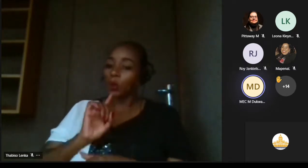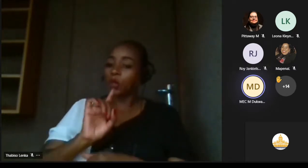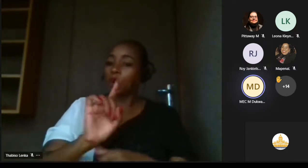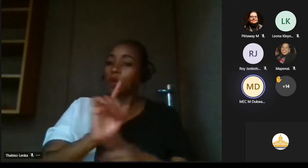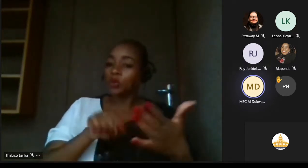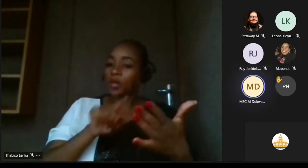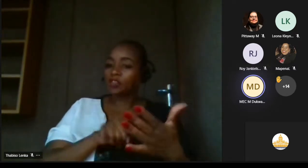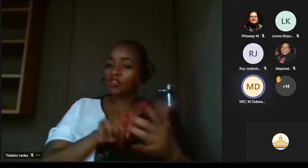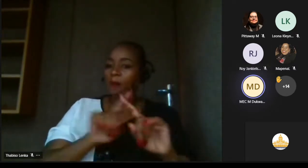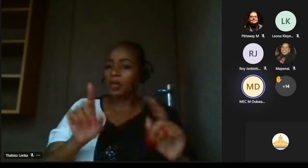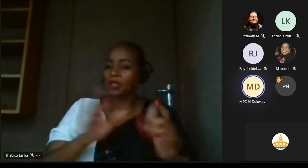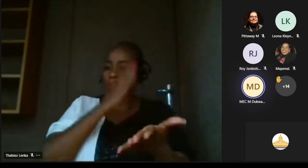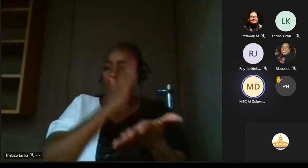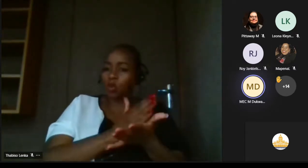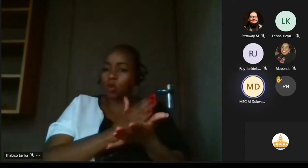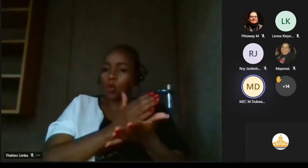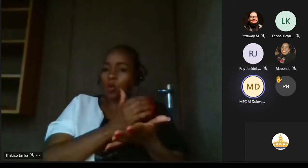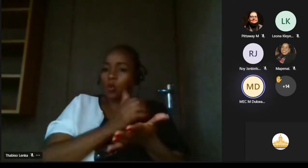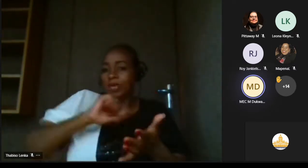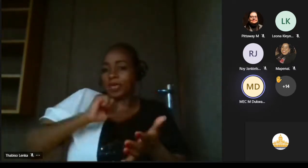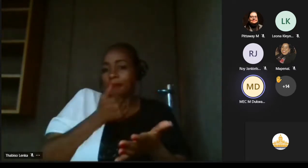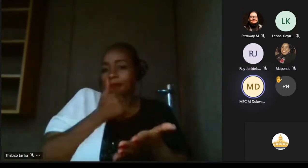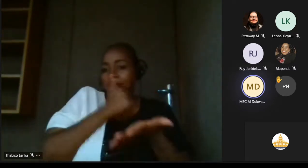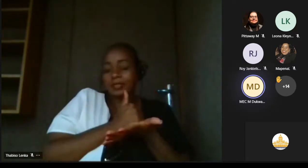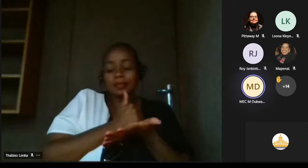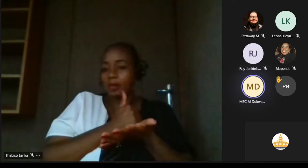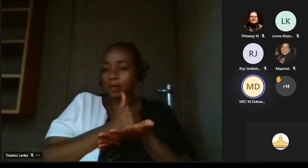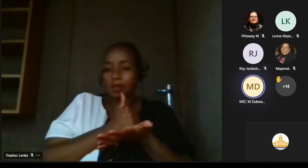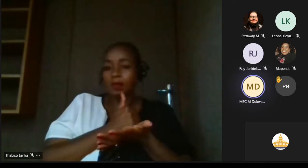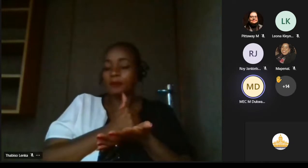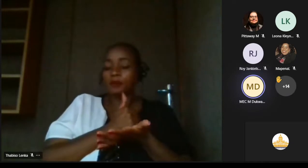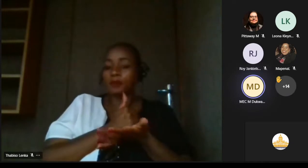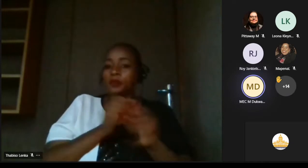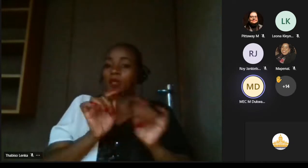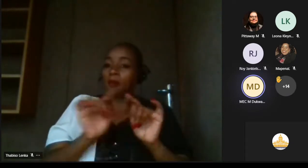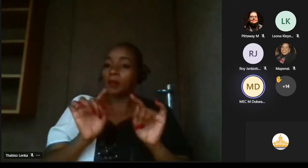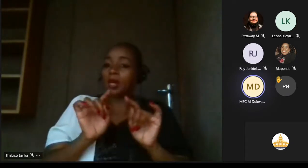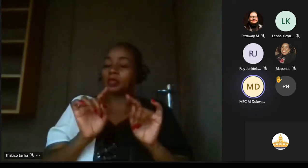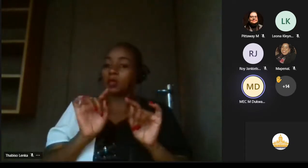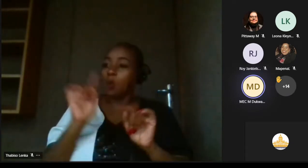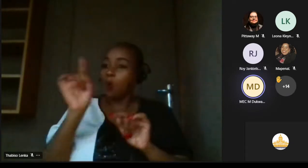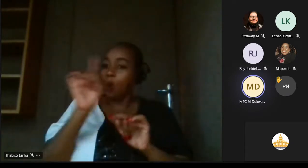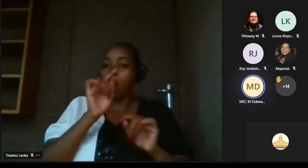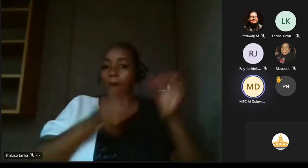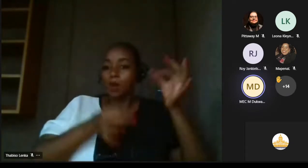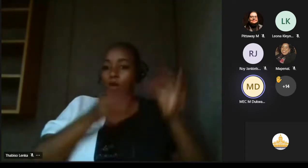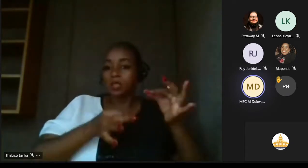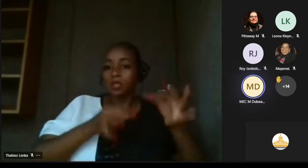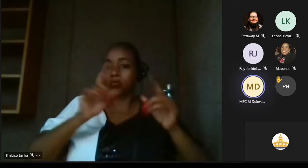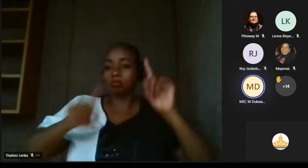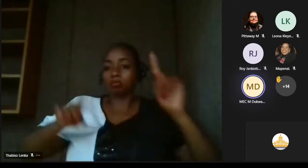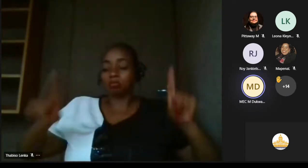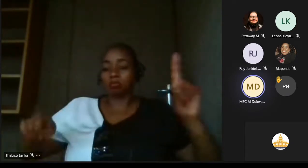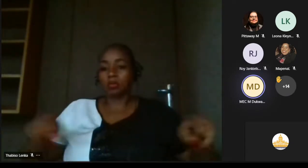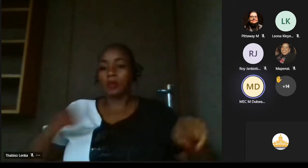us presented our own manifestos. And none of these parties received any